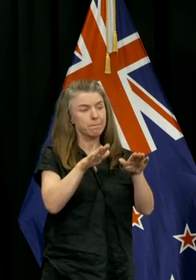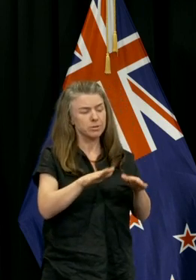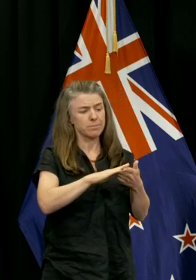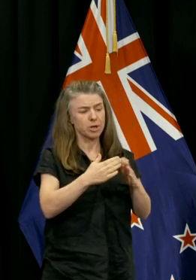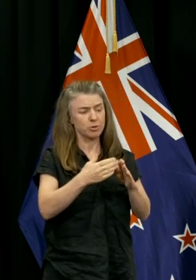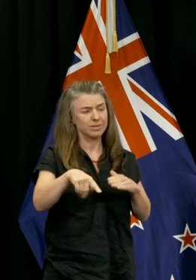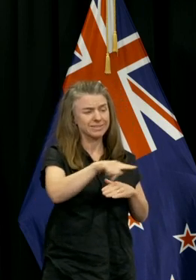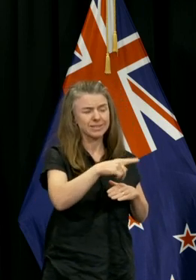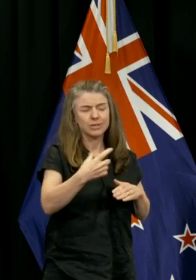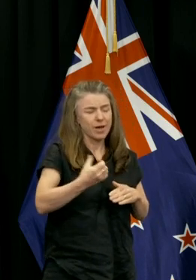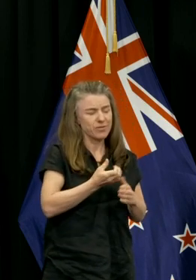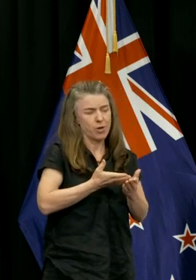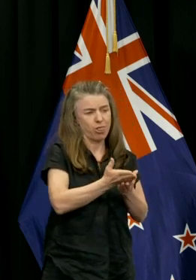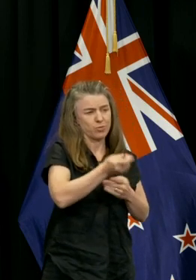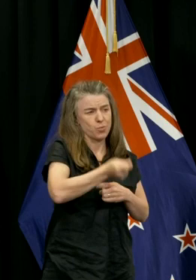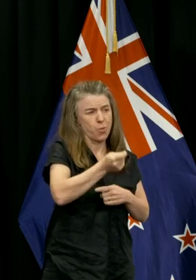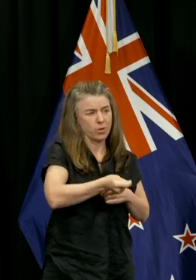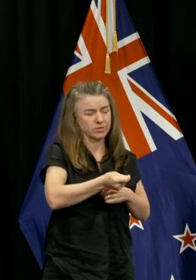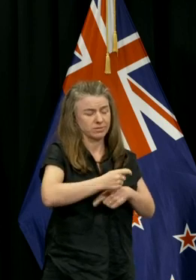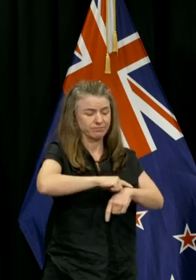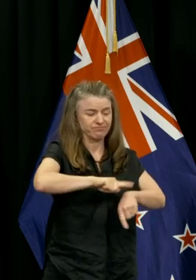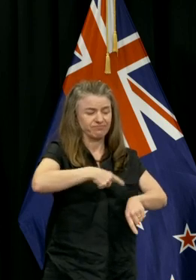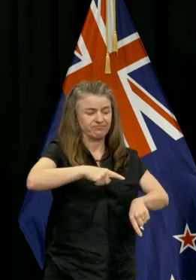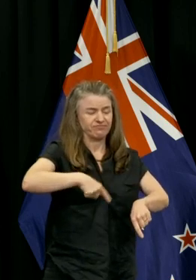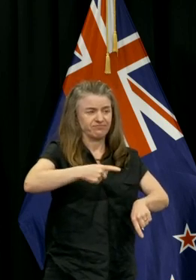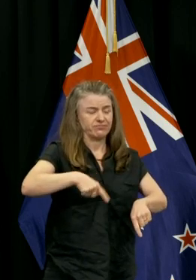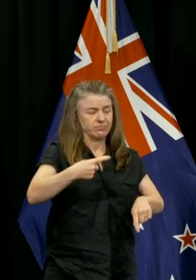from a trial that could have otherwise acted as a platform.